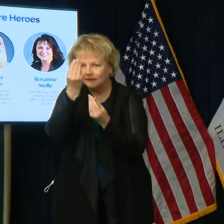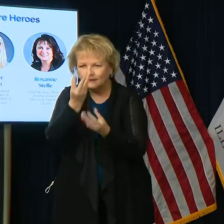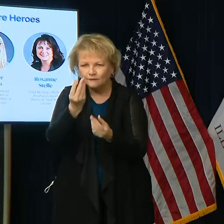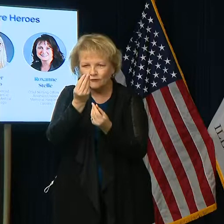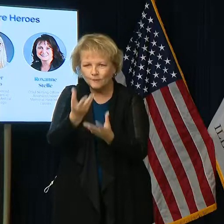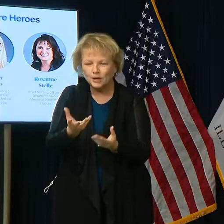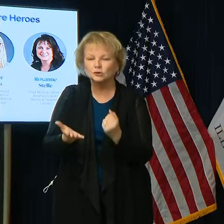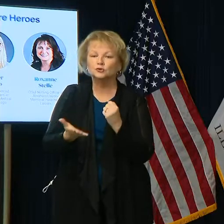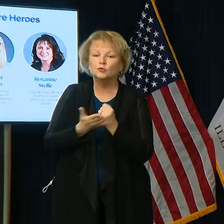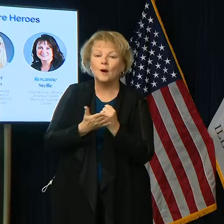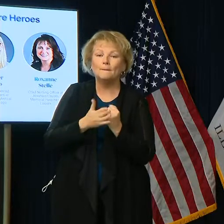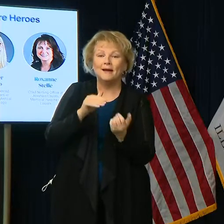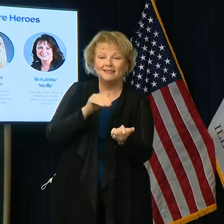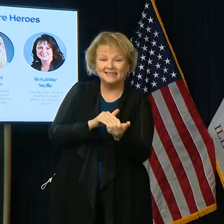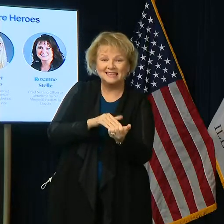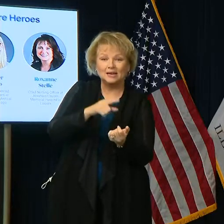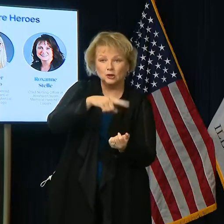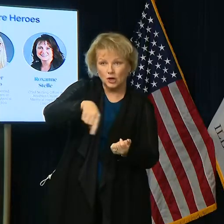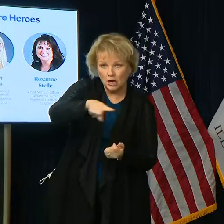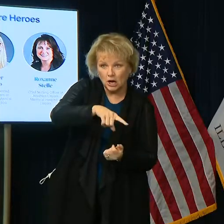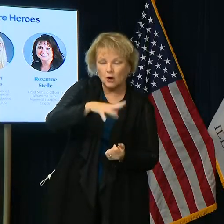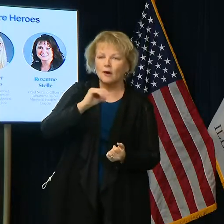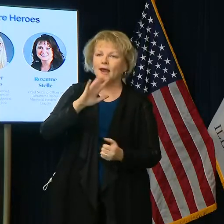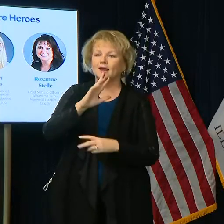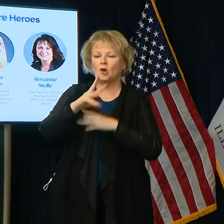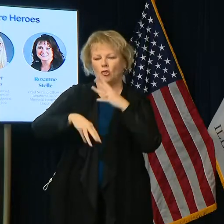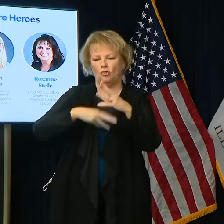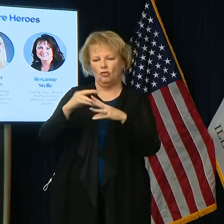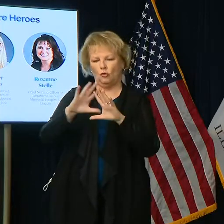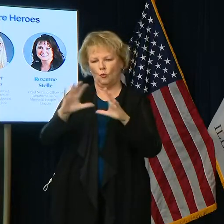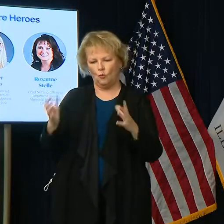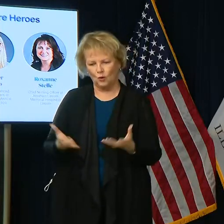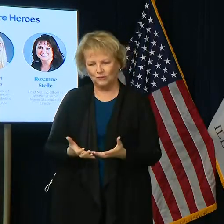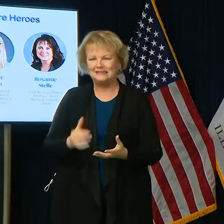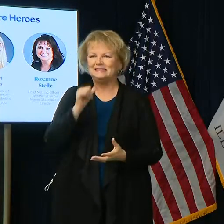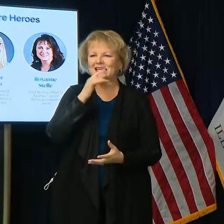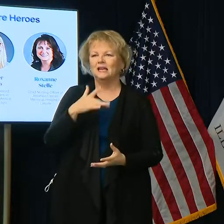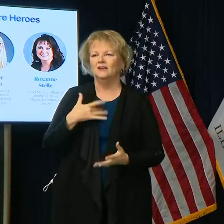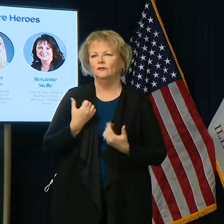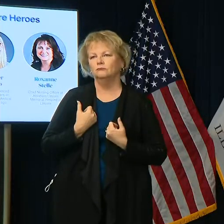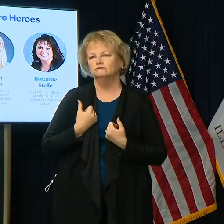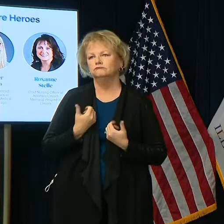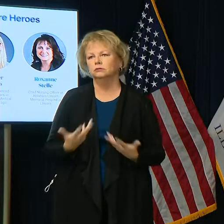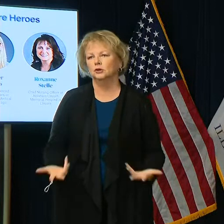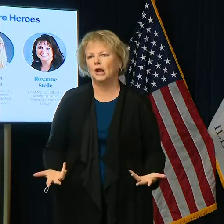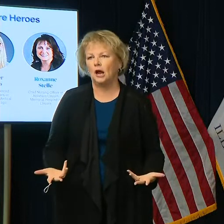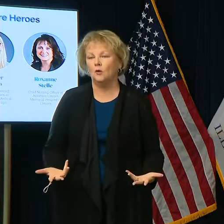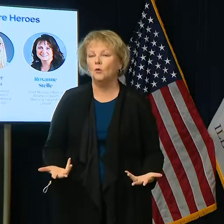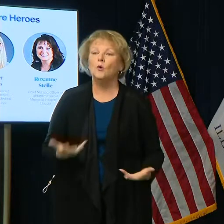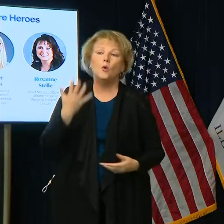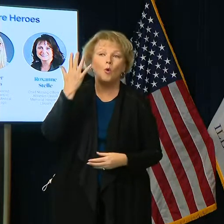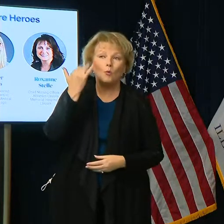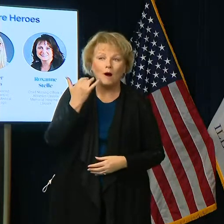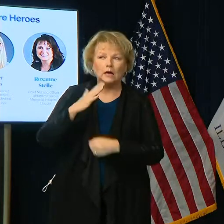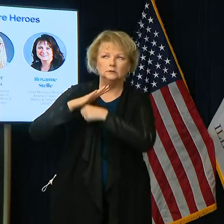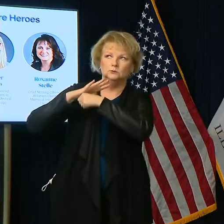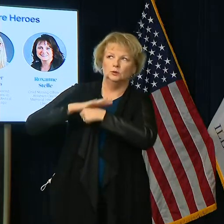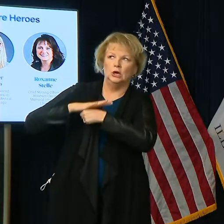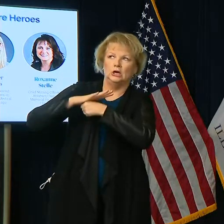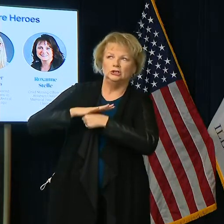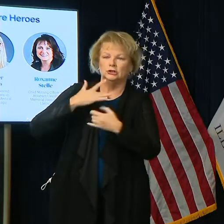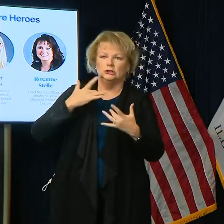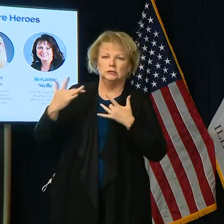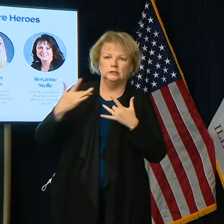guidance to help doctors here and around the world avoid burnout amidst the very high pressure,